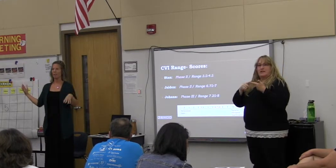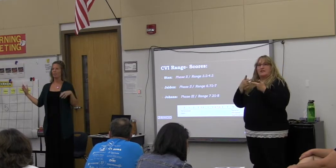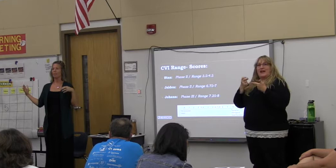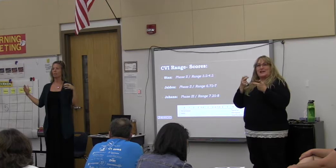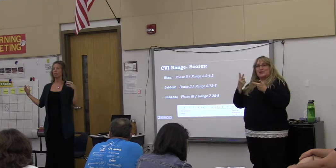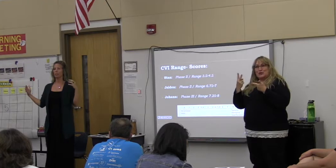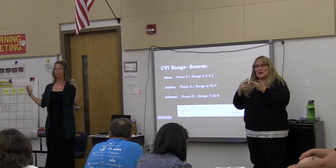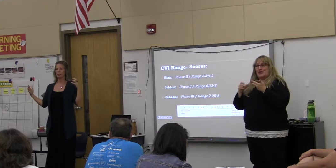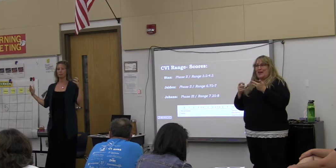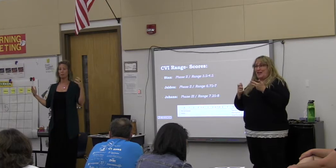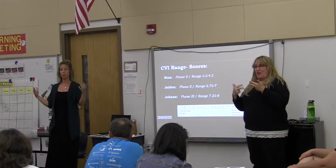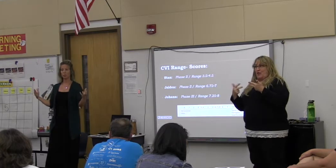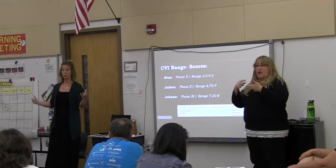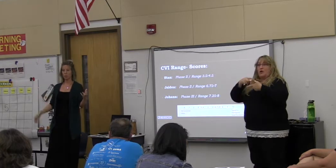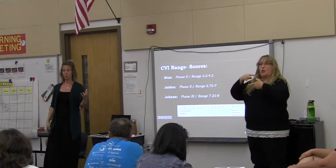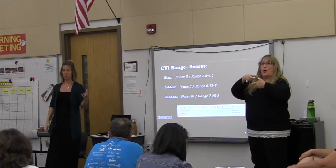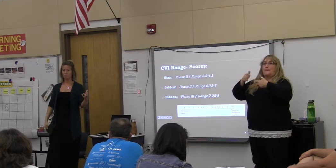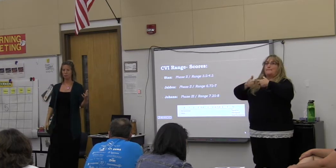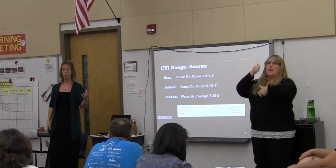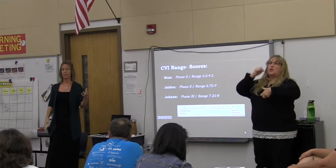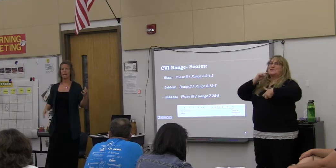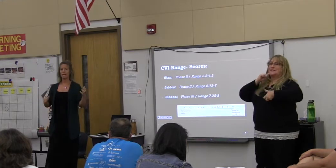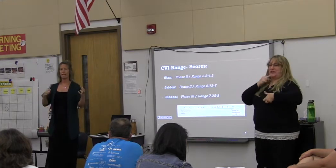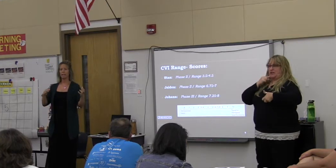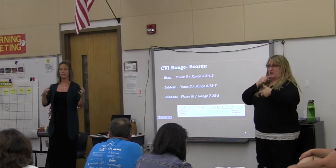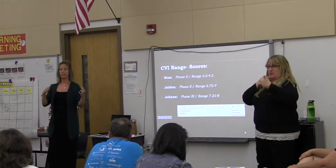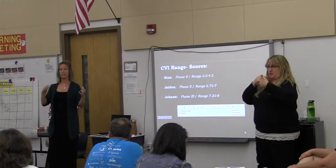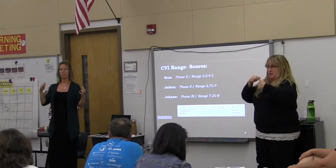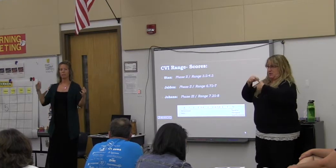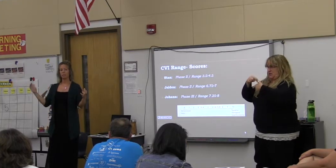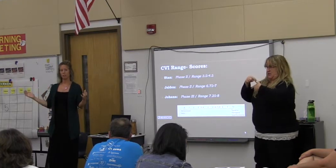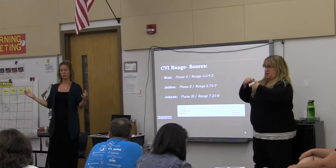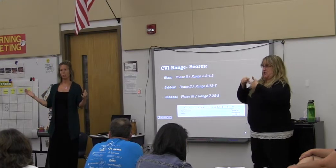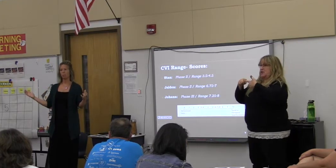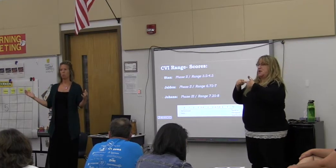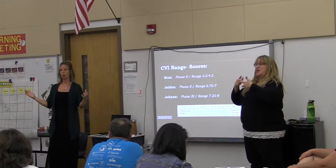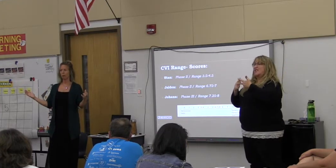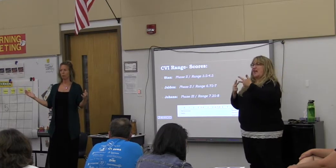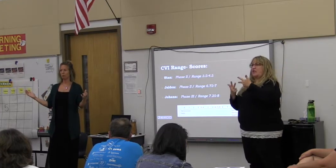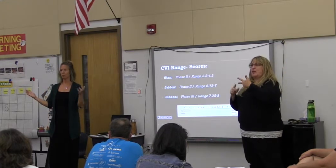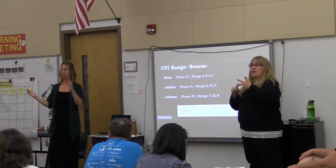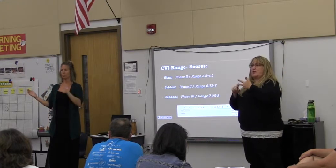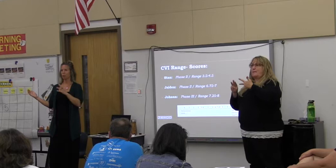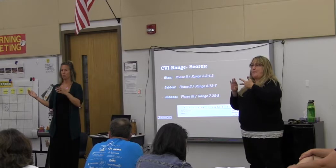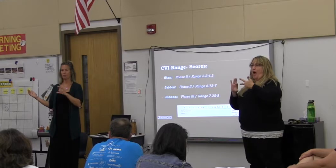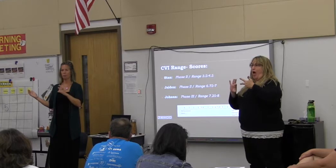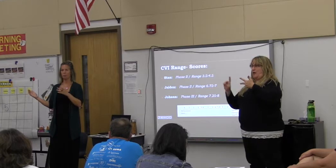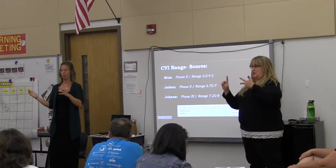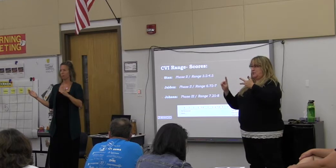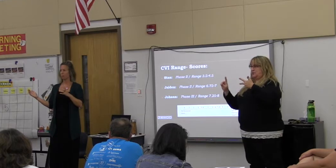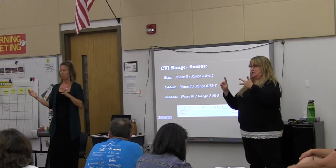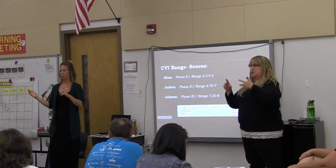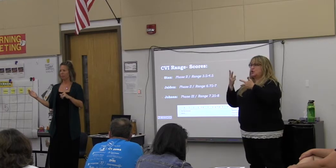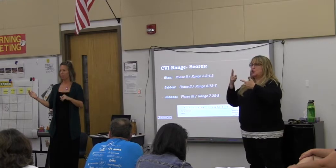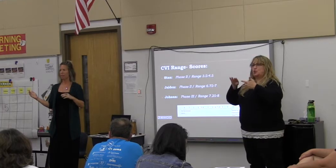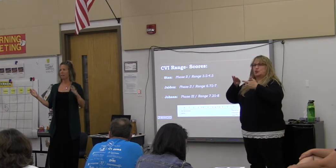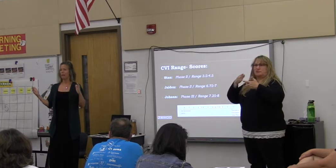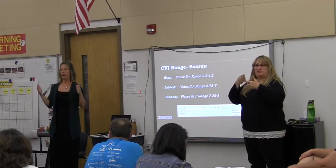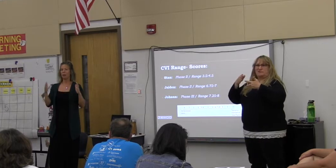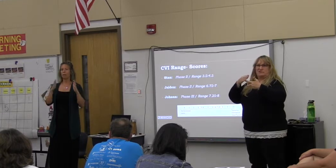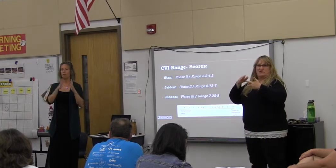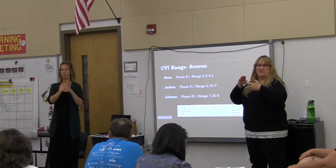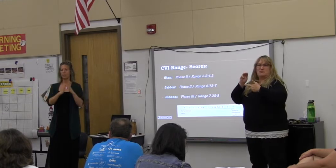3. Phase 1 is the most severe, and Phase 3 is more mild. Phase 2 is right in the middle, a little bit